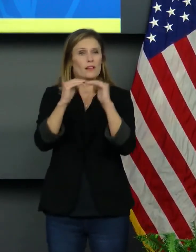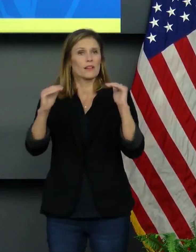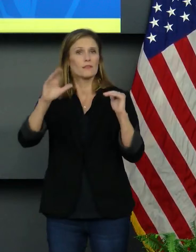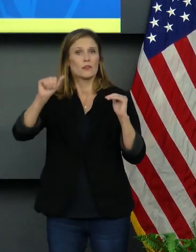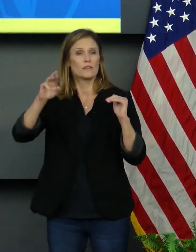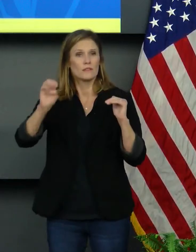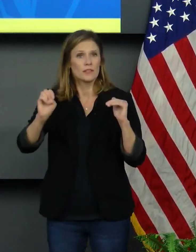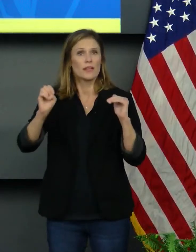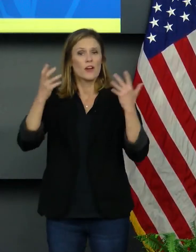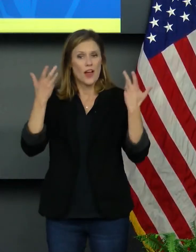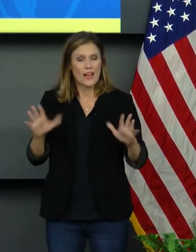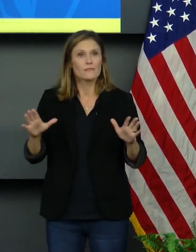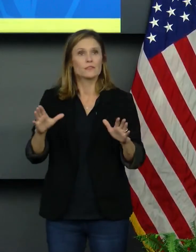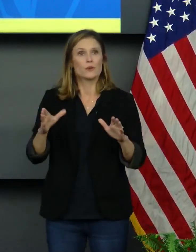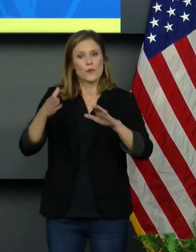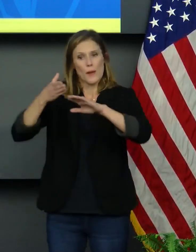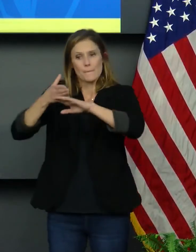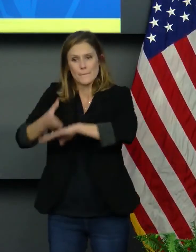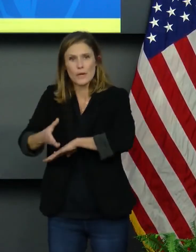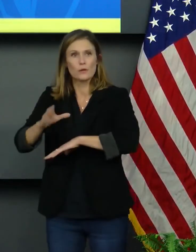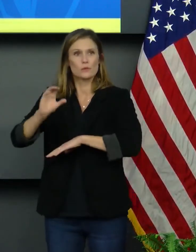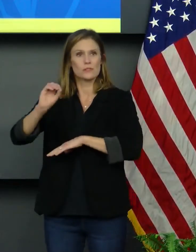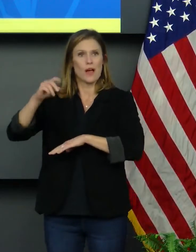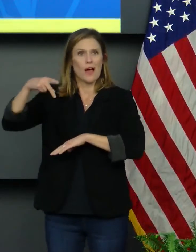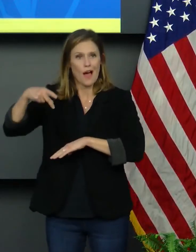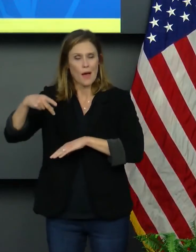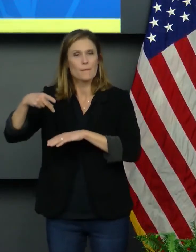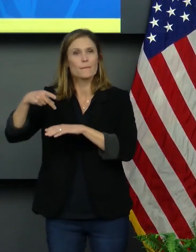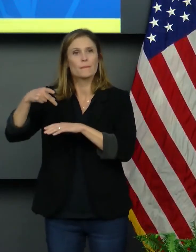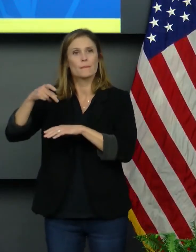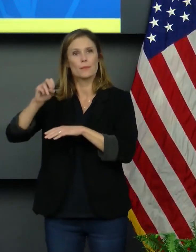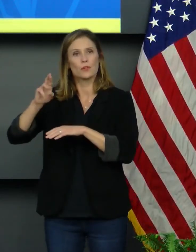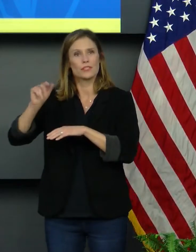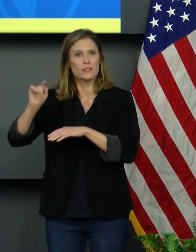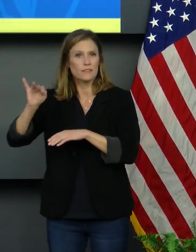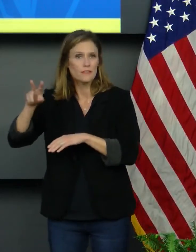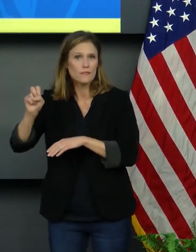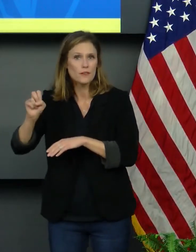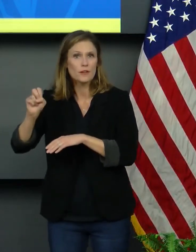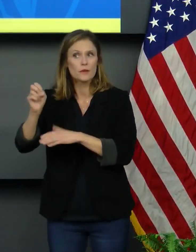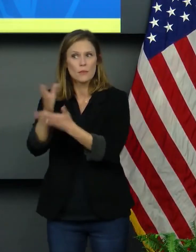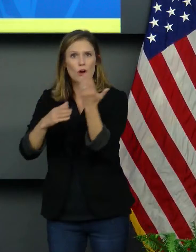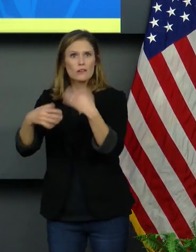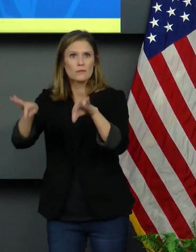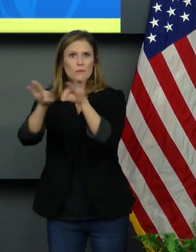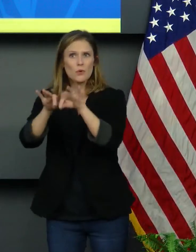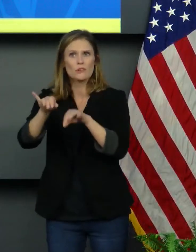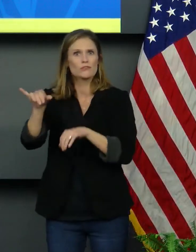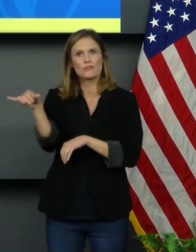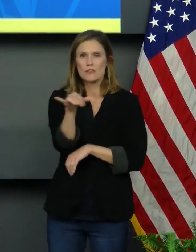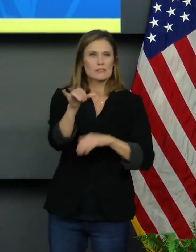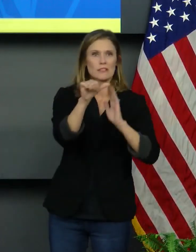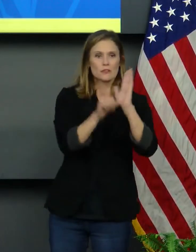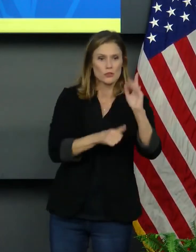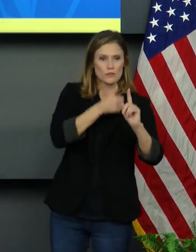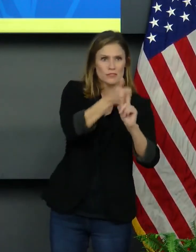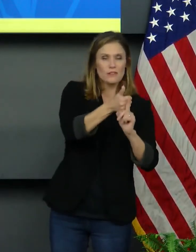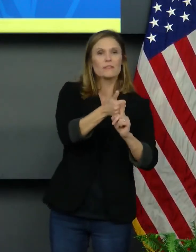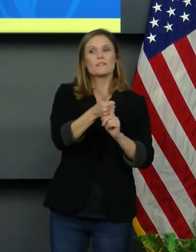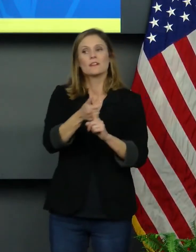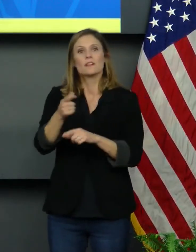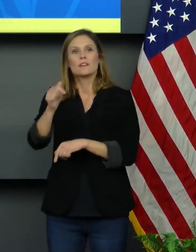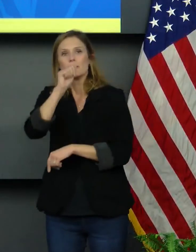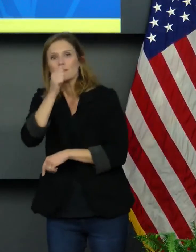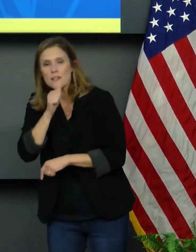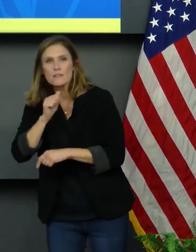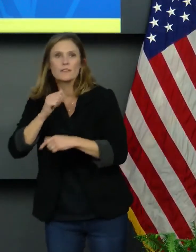of them afterwards. That post-operative part is just as important as the surgery itself. So they're suffering